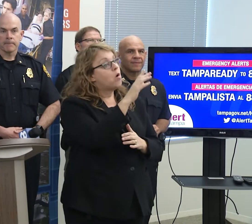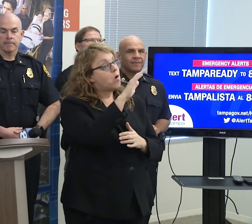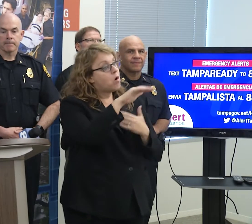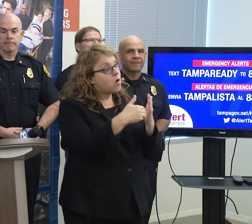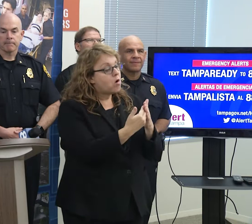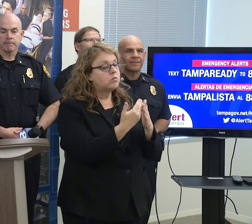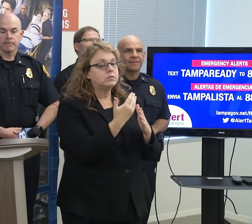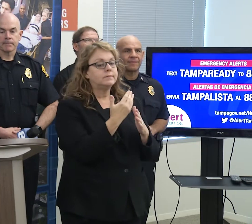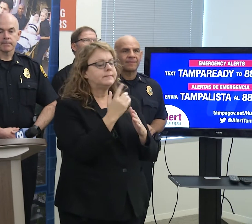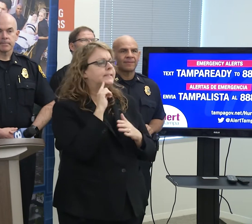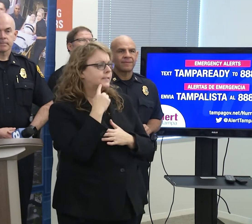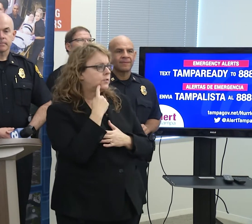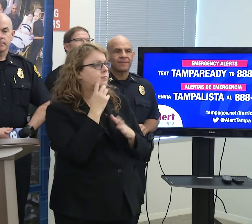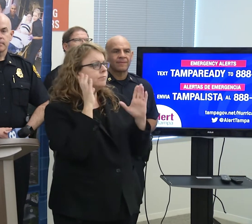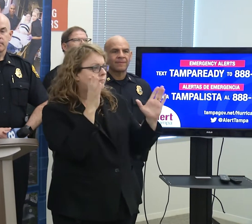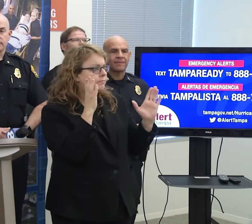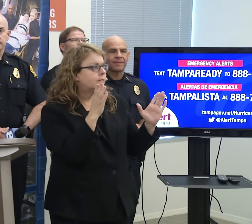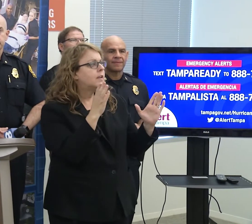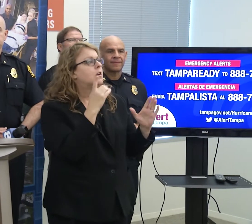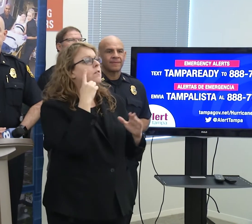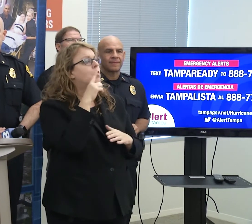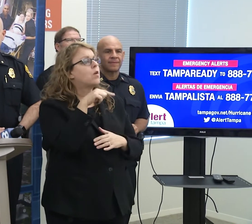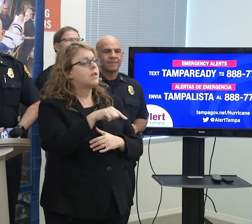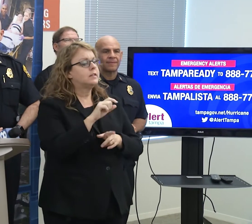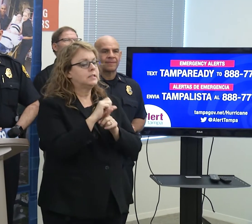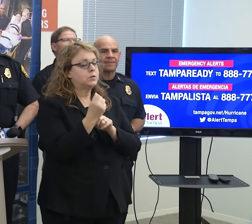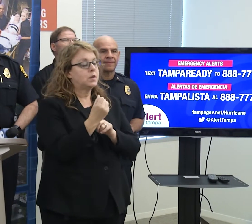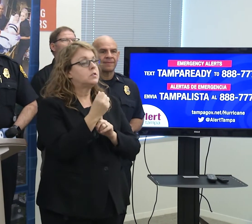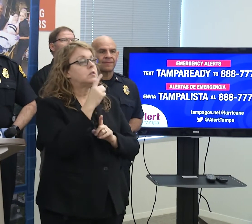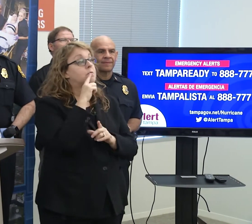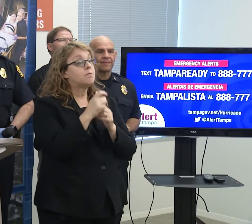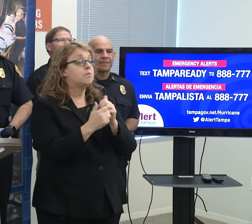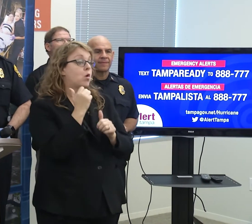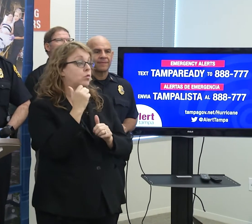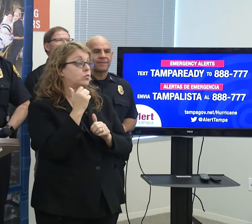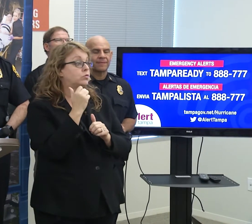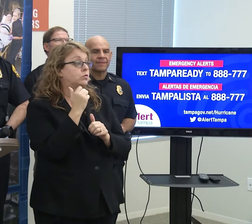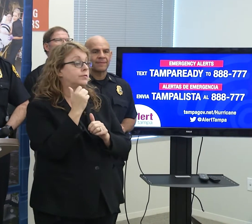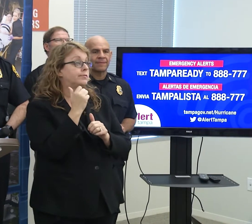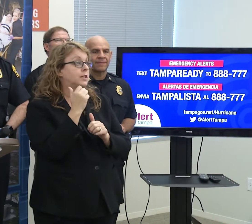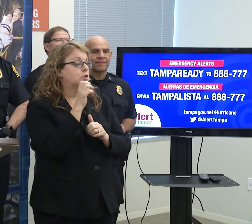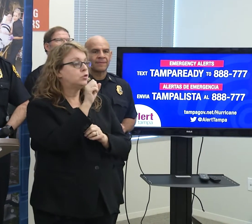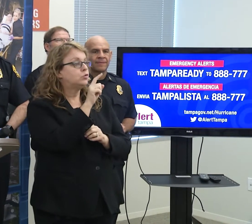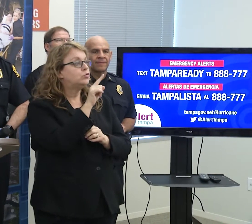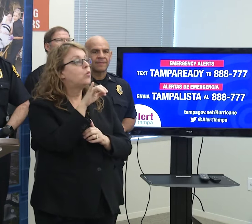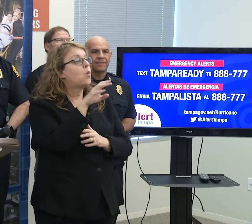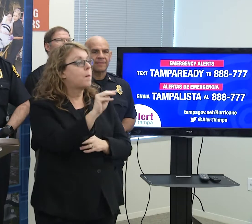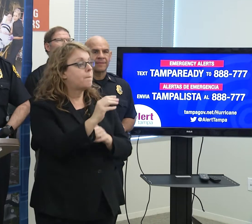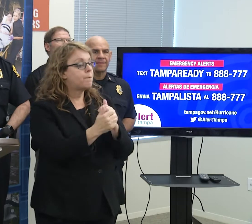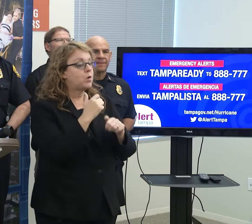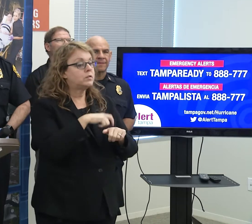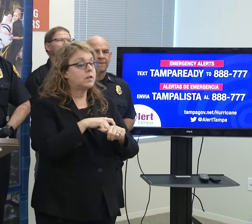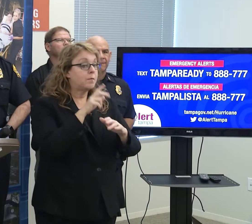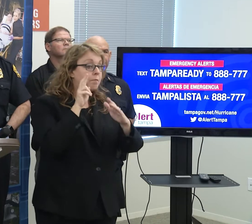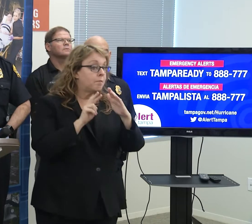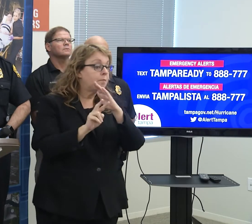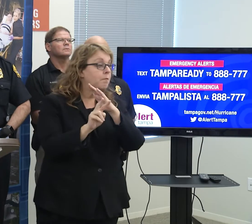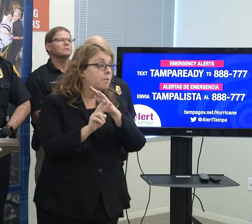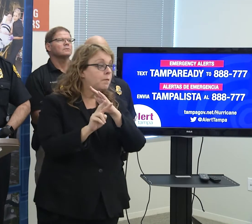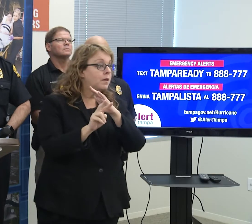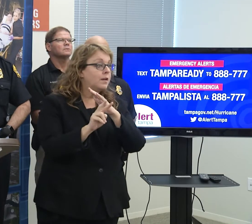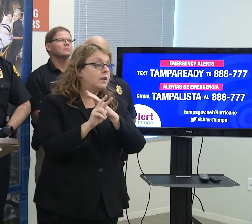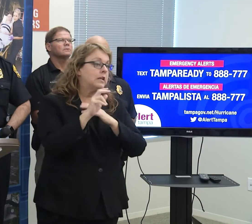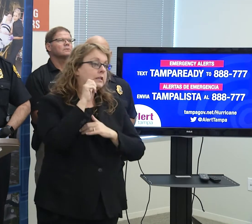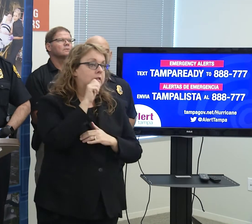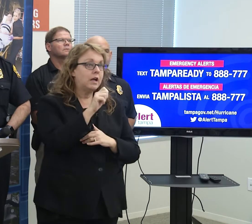to take this very seriously, as is the situation in most storm seasons. The predictions are